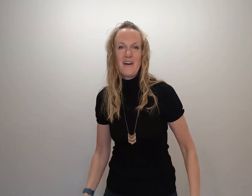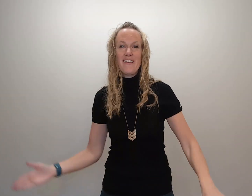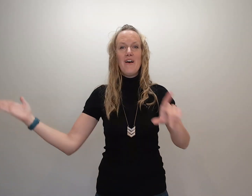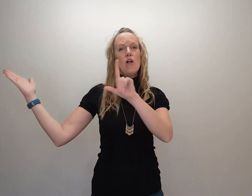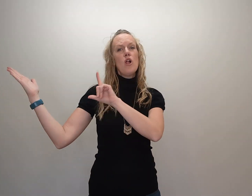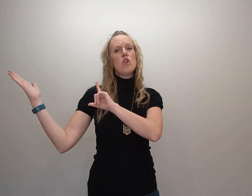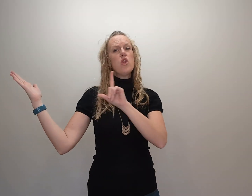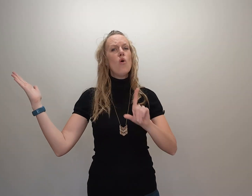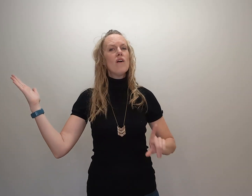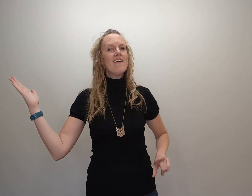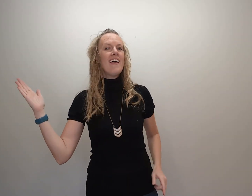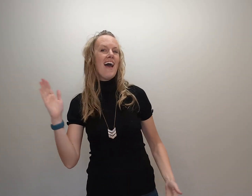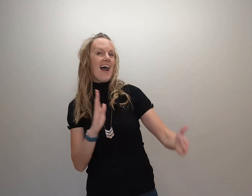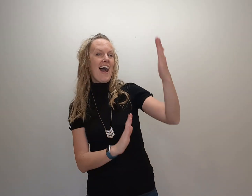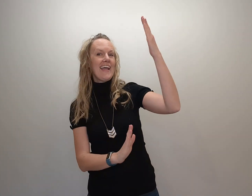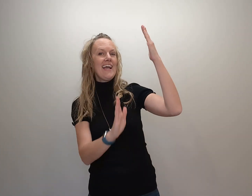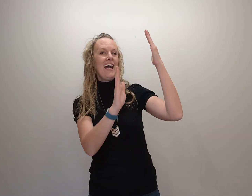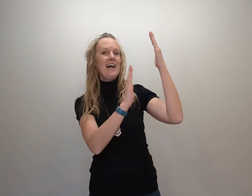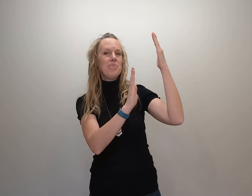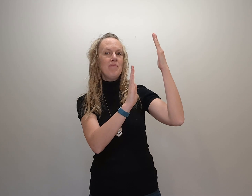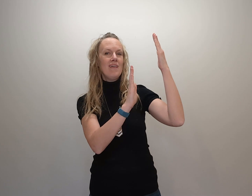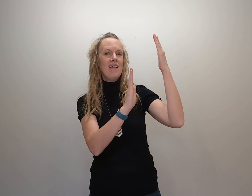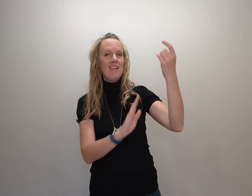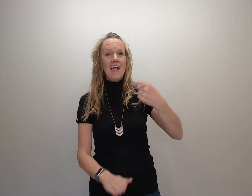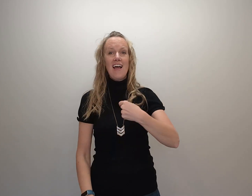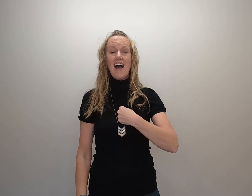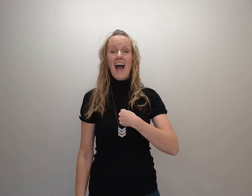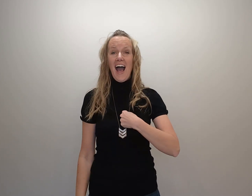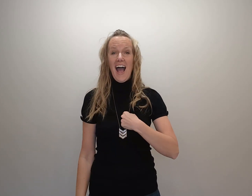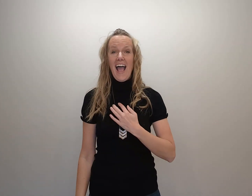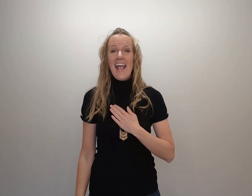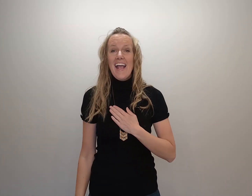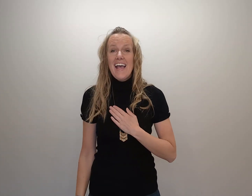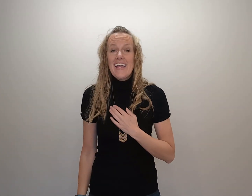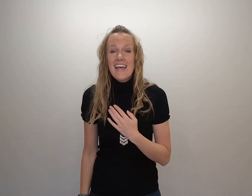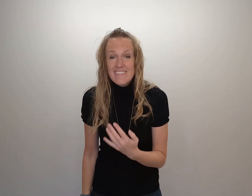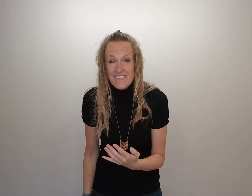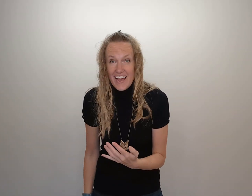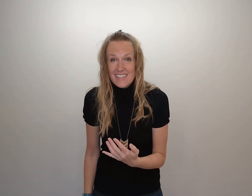1. Lord, I come, I confess,